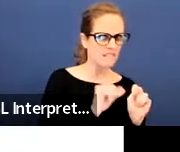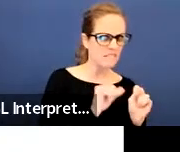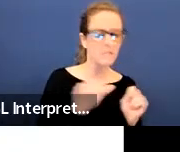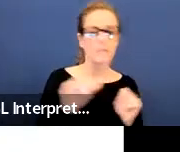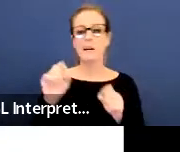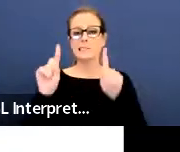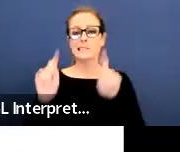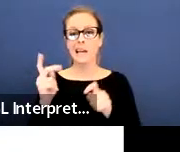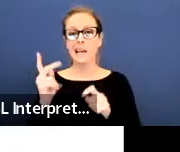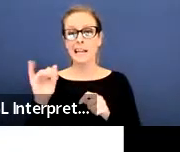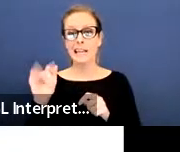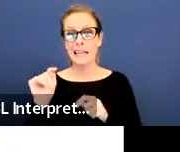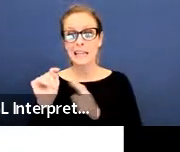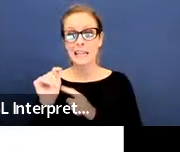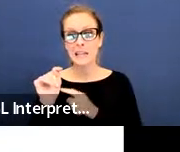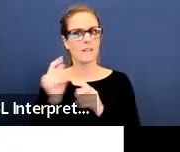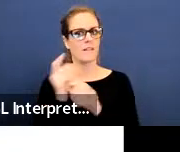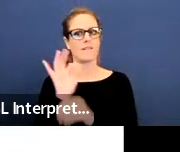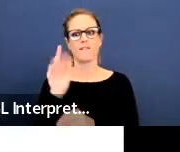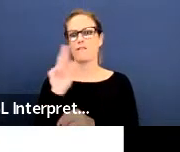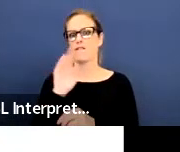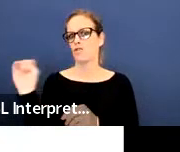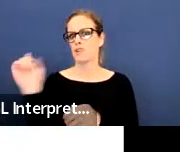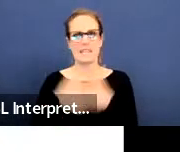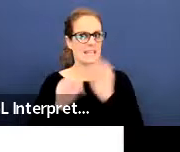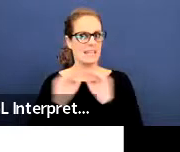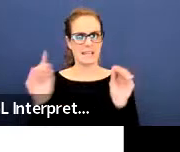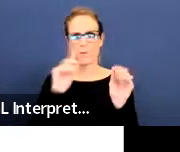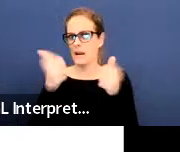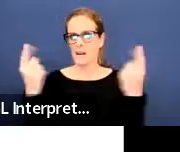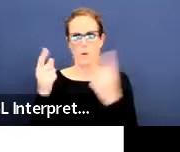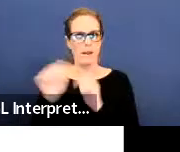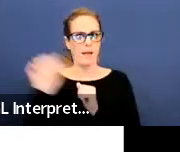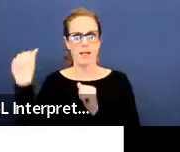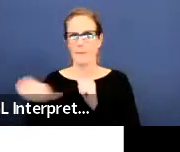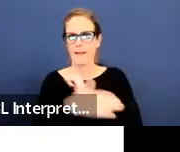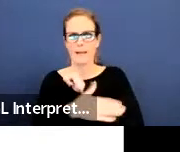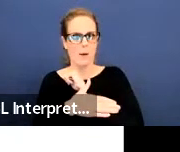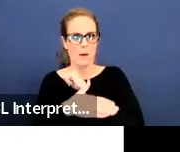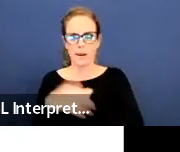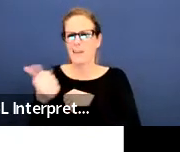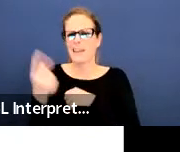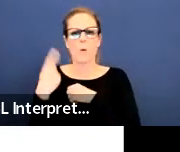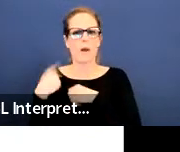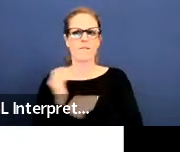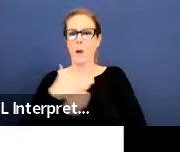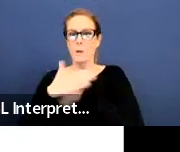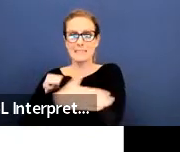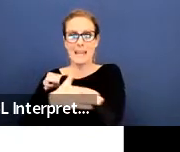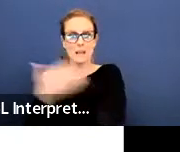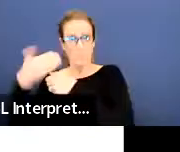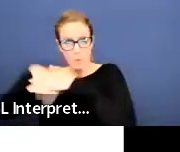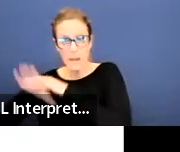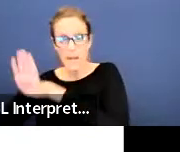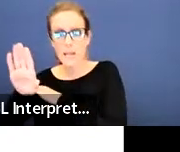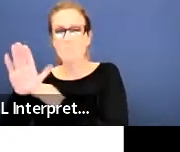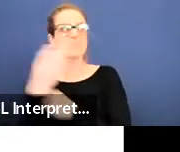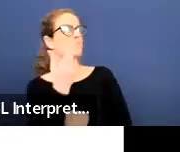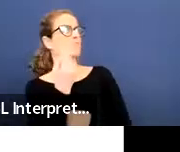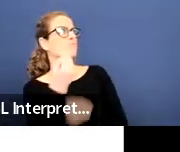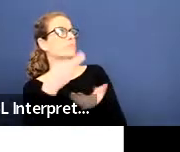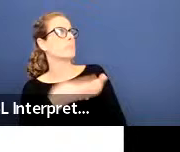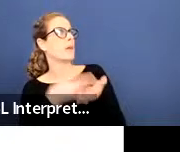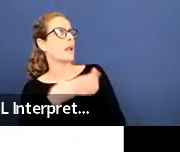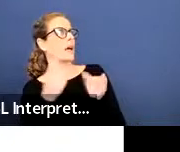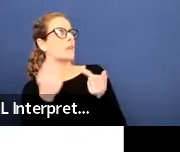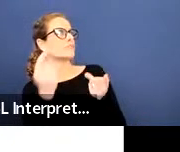are, testing resources are free to anyone in the county. So any of our county sites, you shouldn't be asked for an